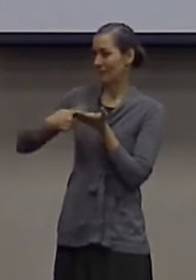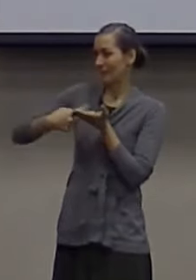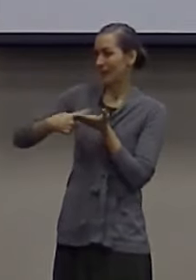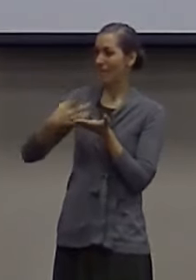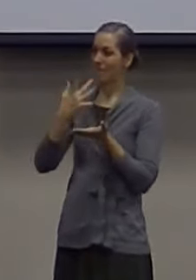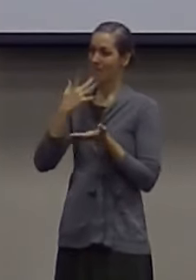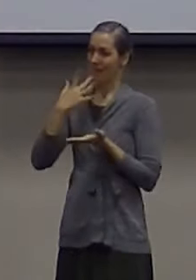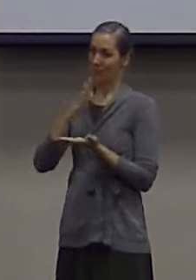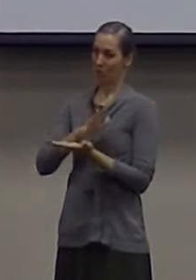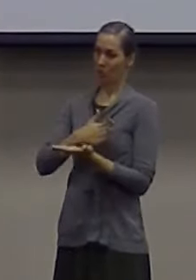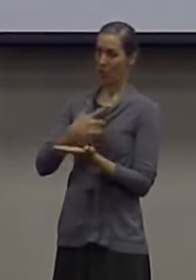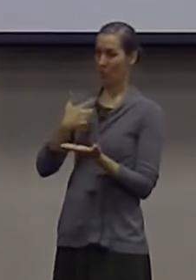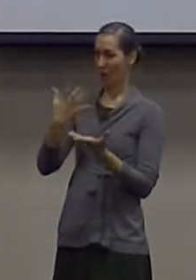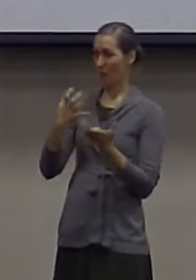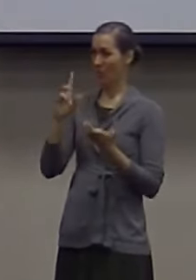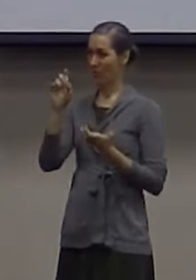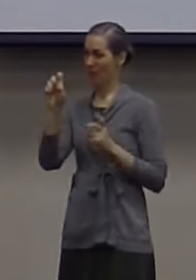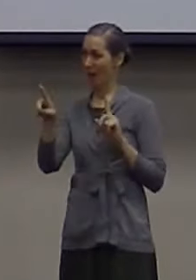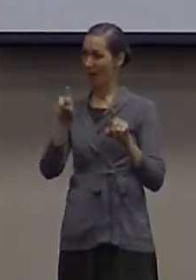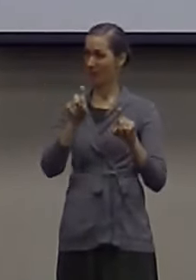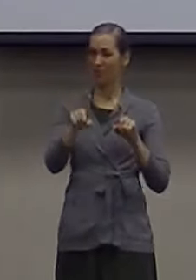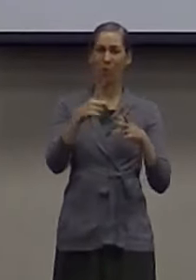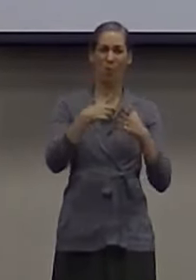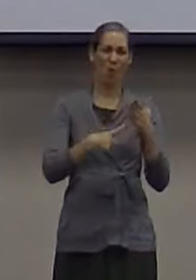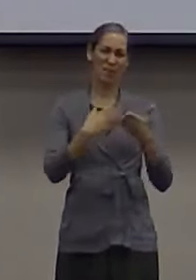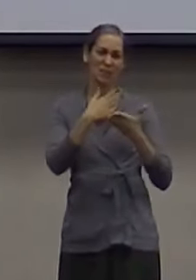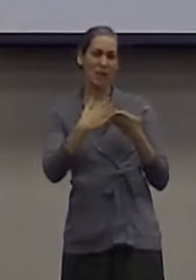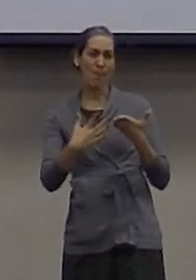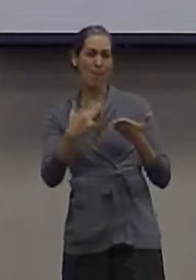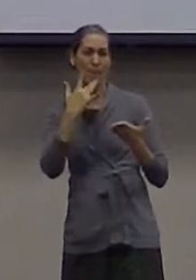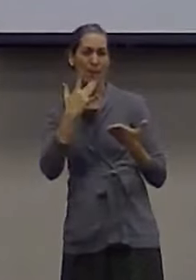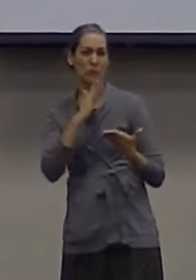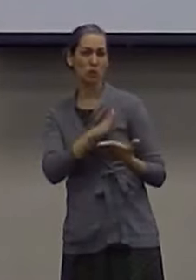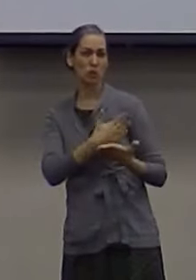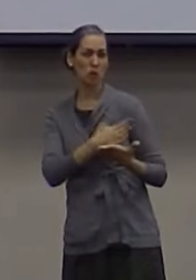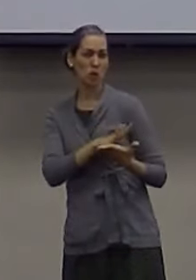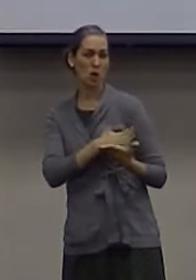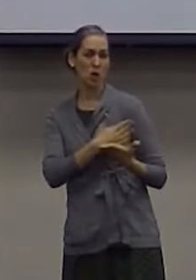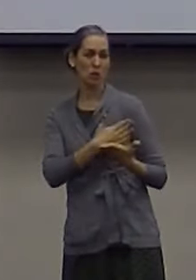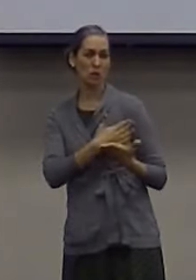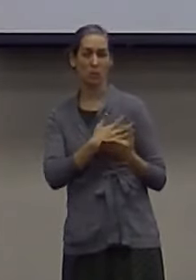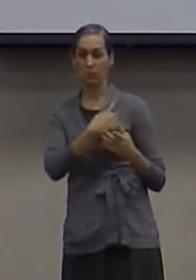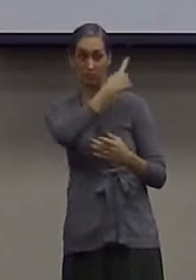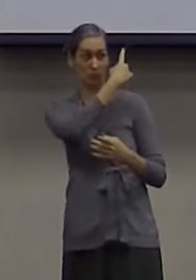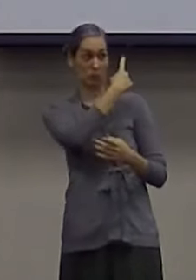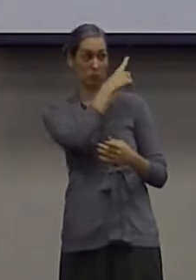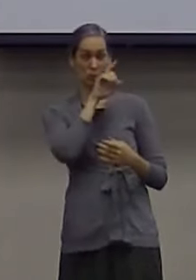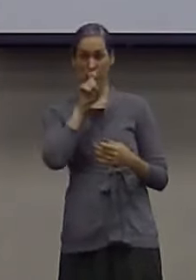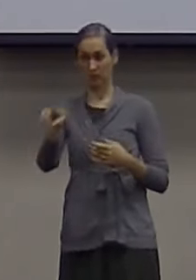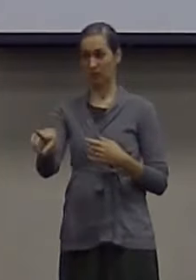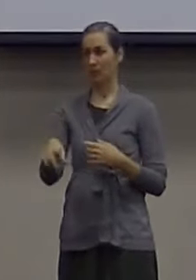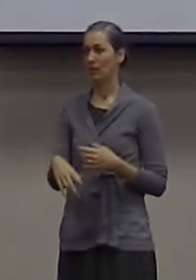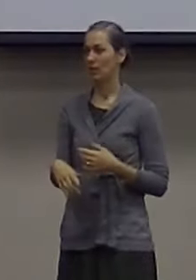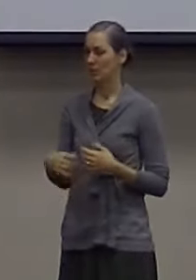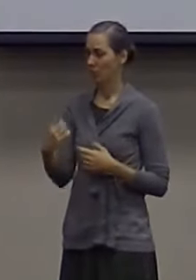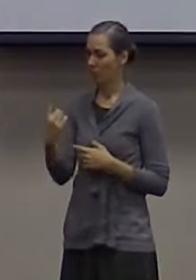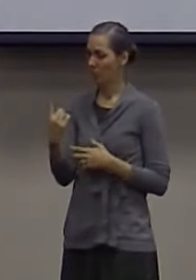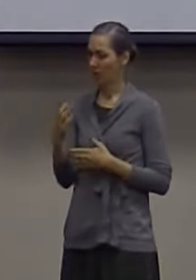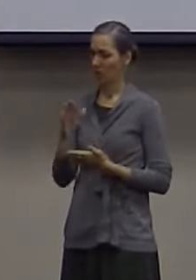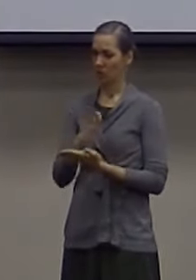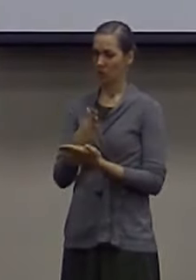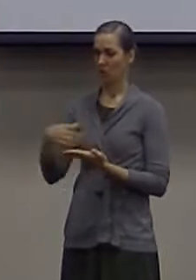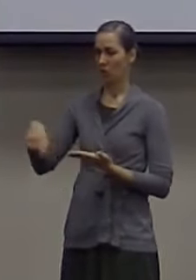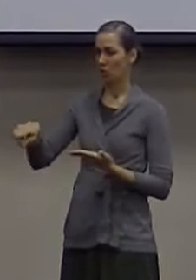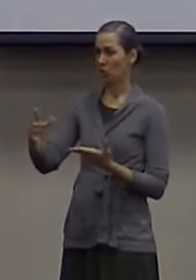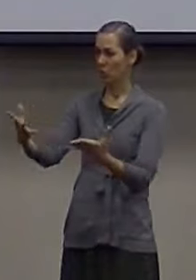some of you guys, what are your favorite songs? And especially, this kind of sounds a little morbid, but let's just go to this question. Is there a certain song you would